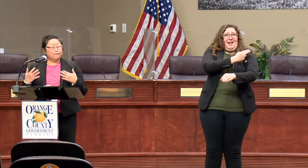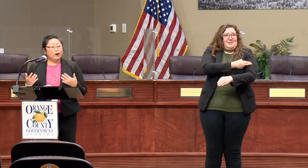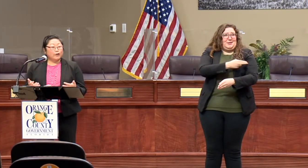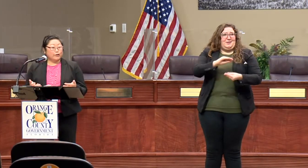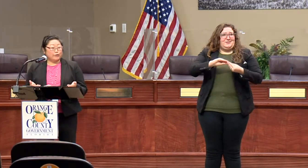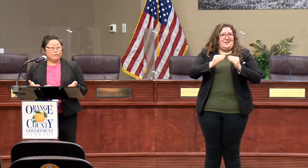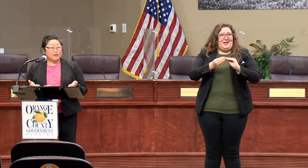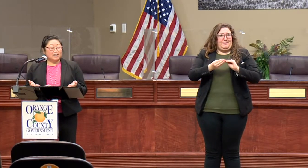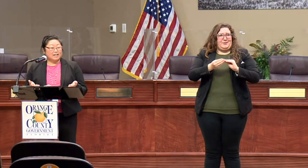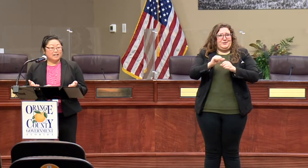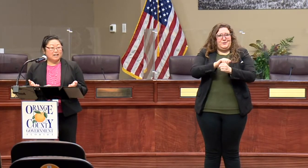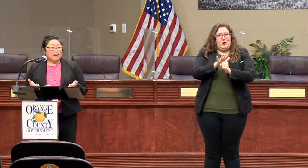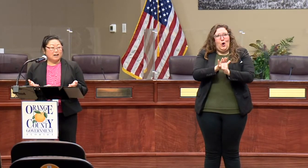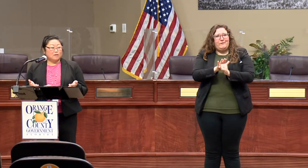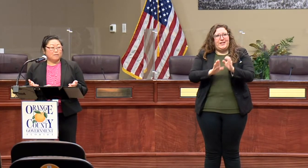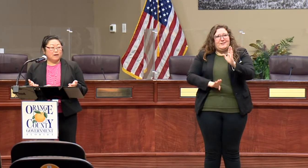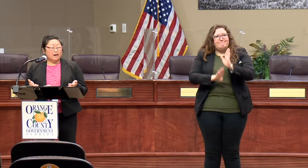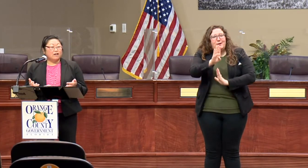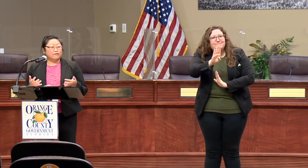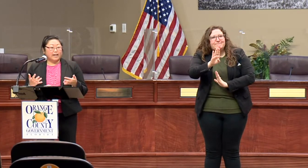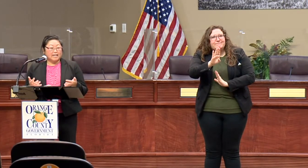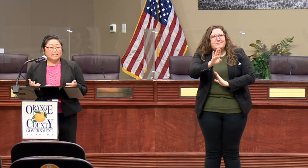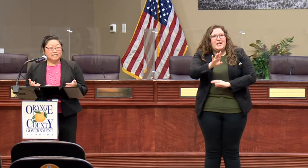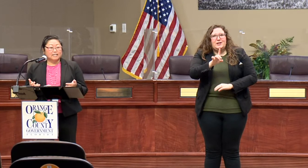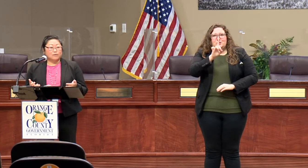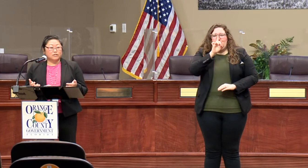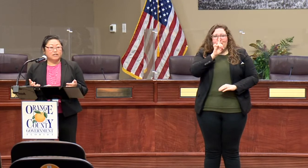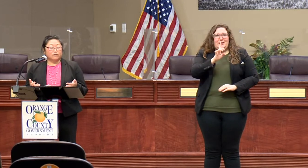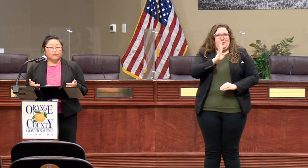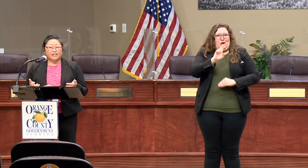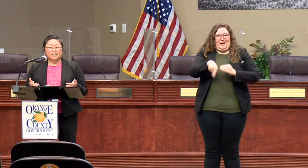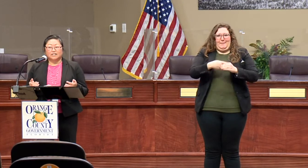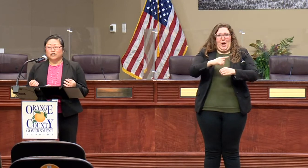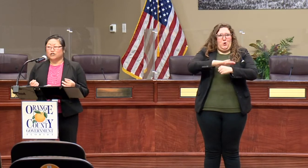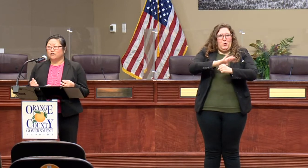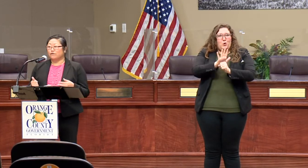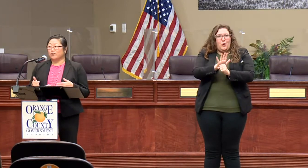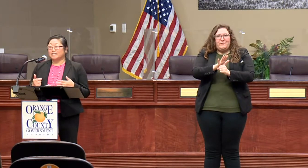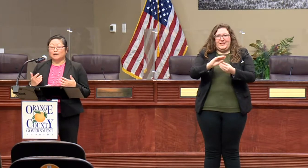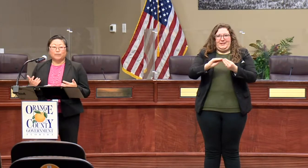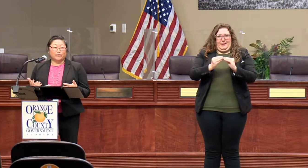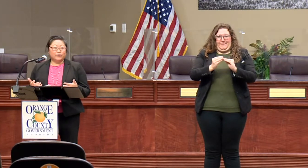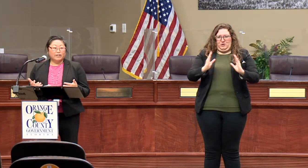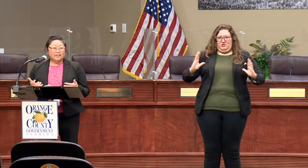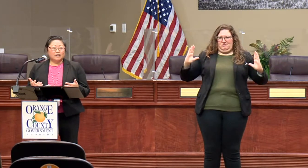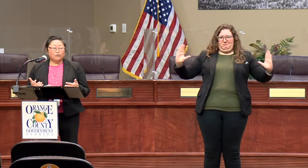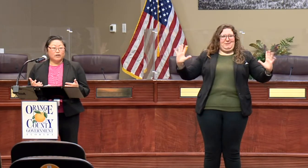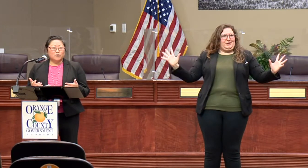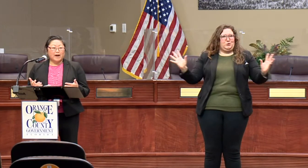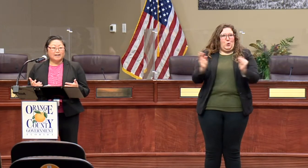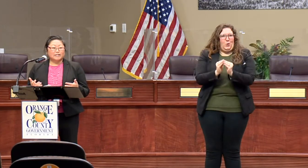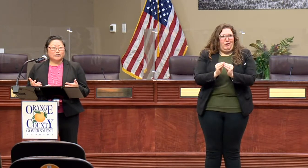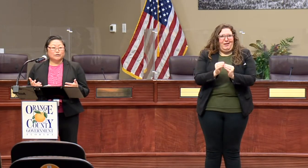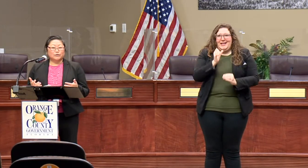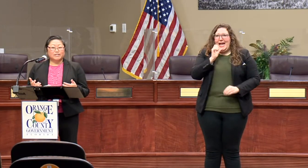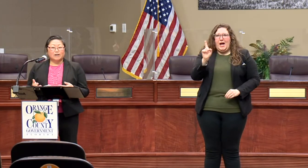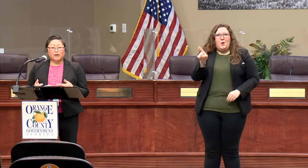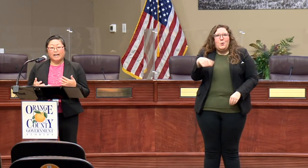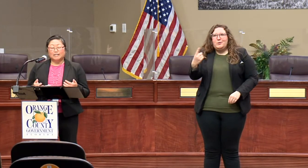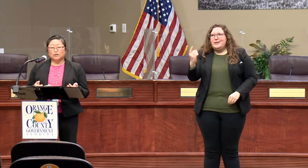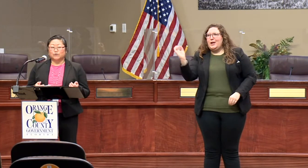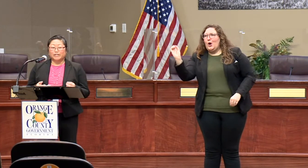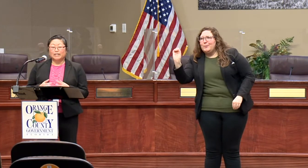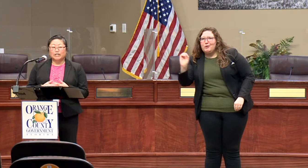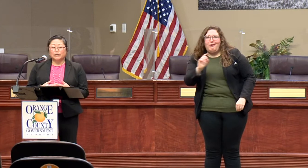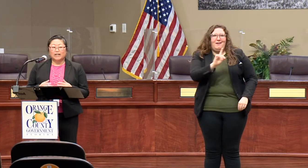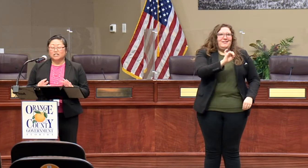a volume of cases that we're seeing reflected. You know, for example, if we go back to, say, when